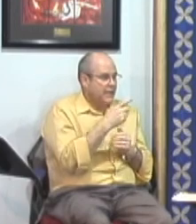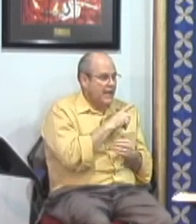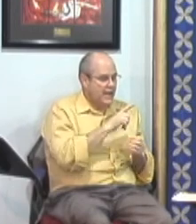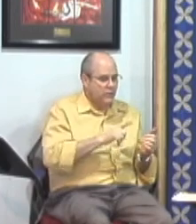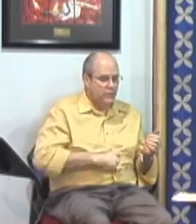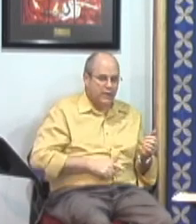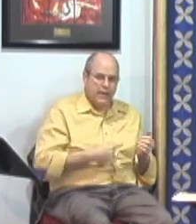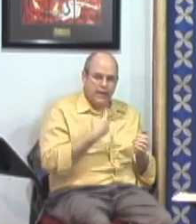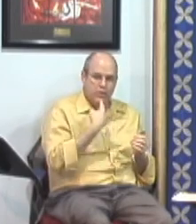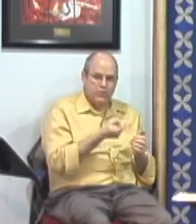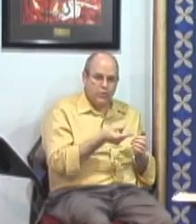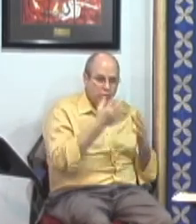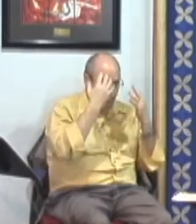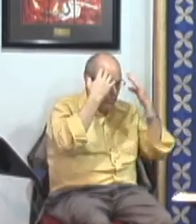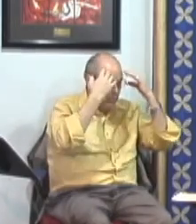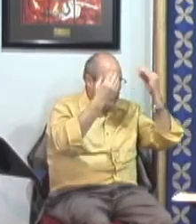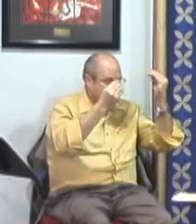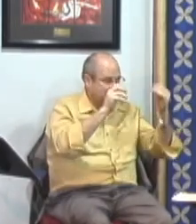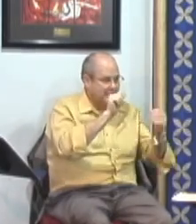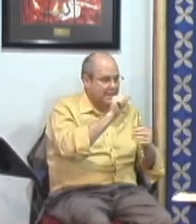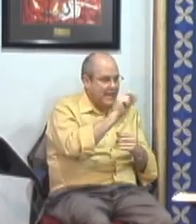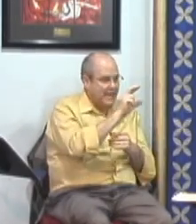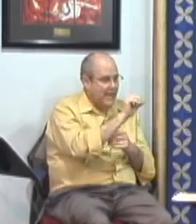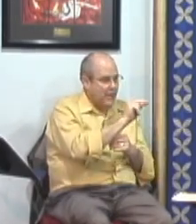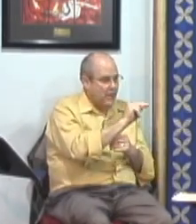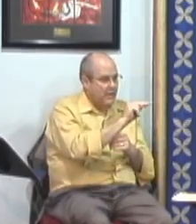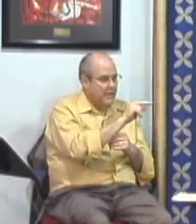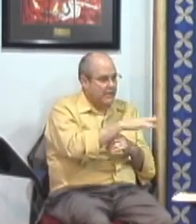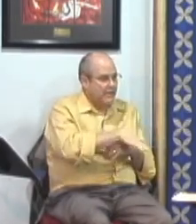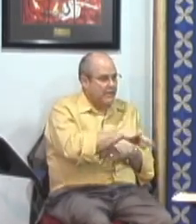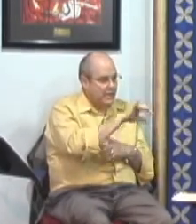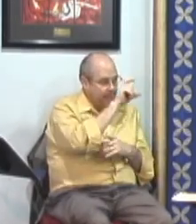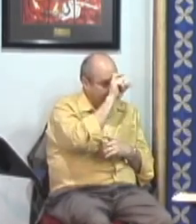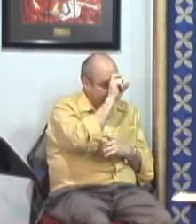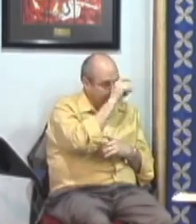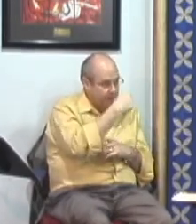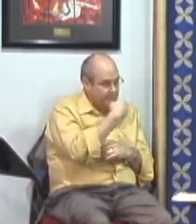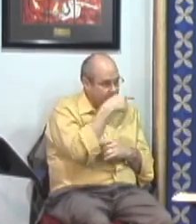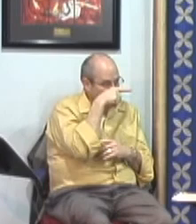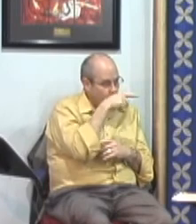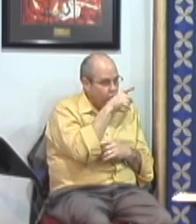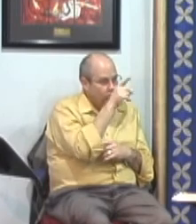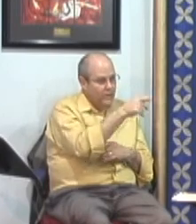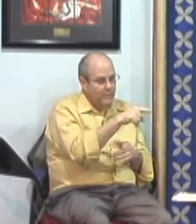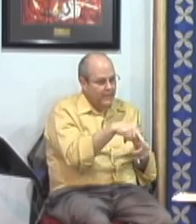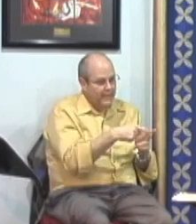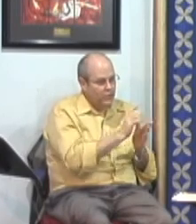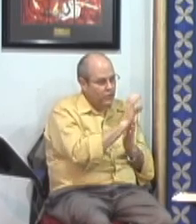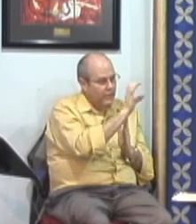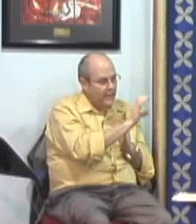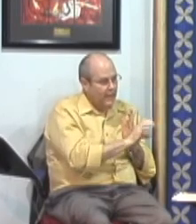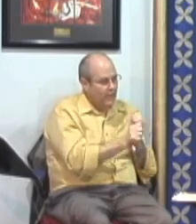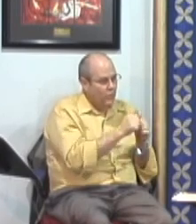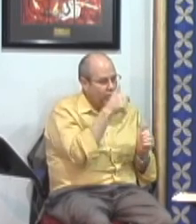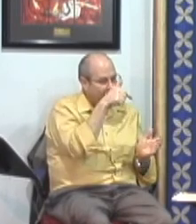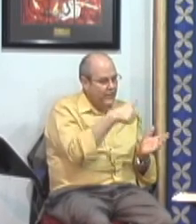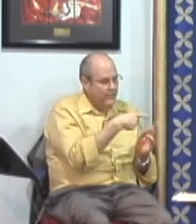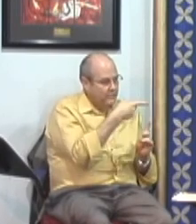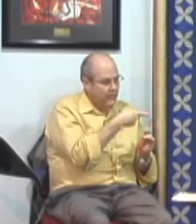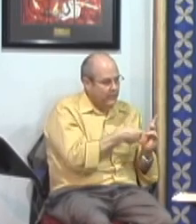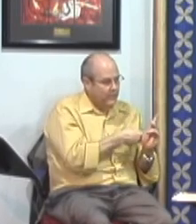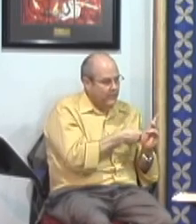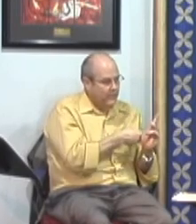Adonai spoke to Moshe and Aaron in the land of Egypt, and he said, you are to begin your calendar with this